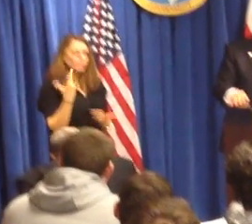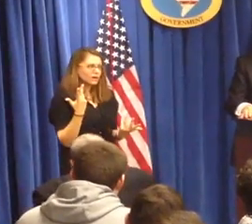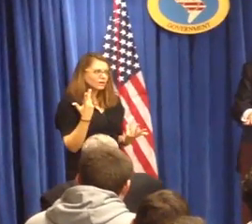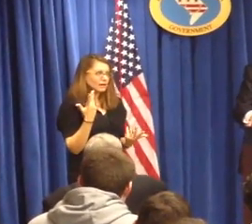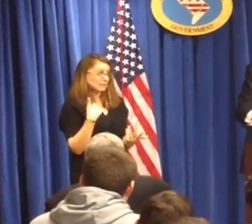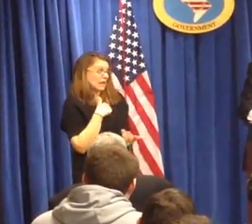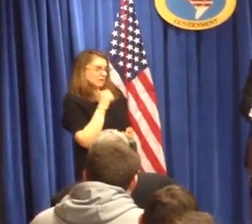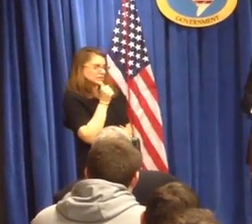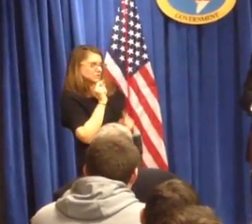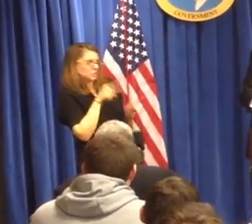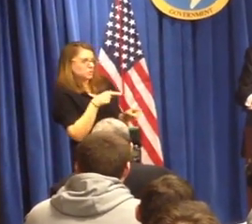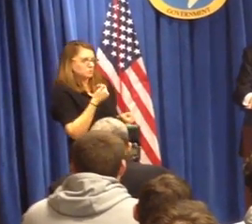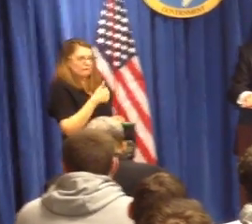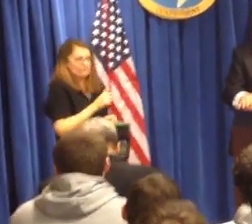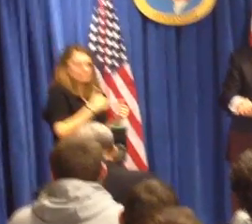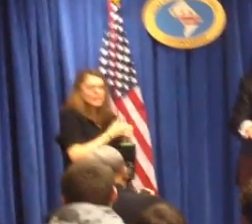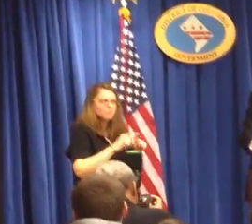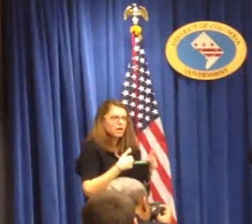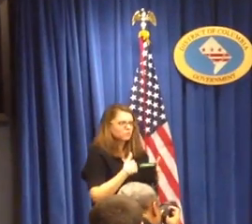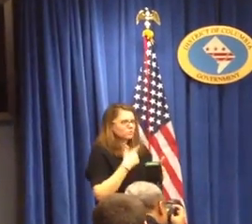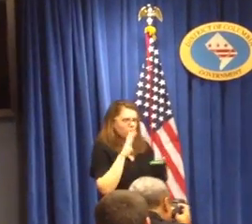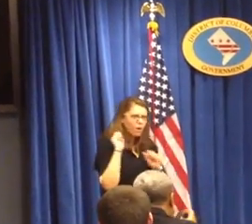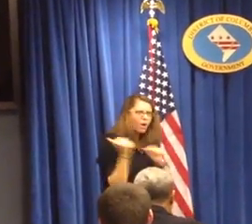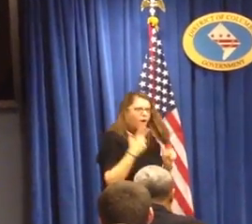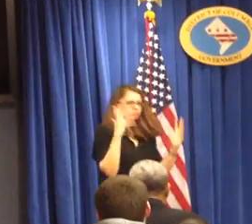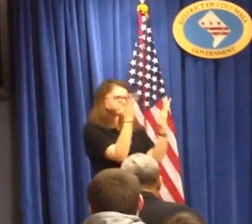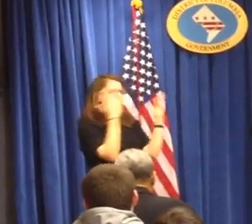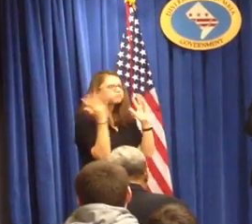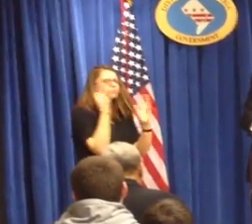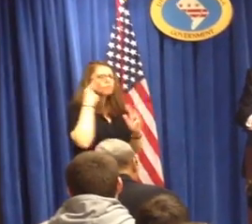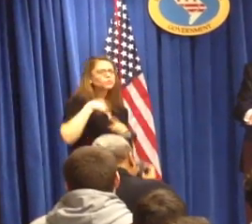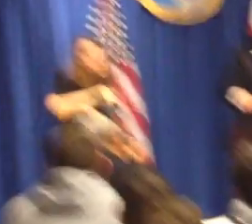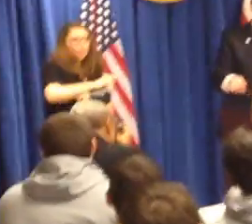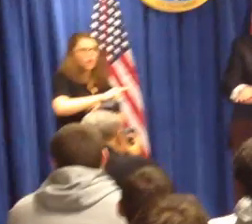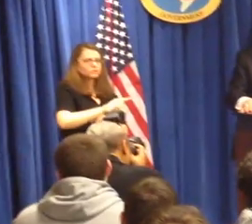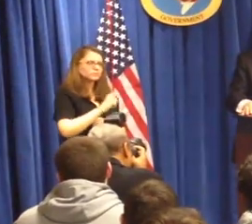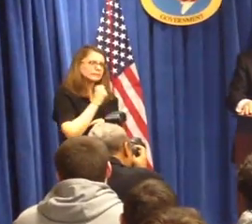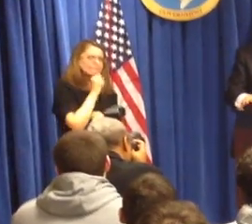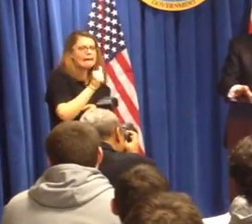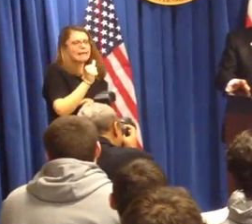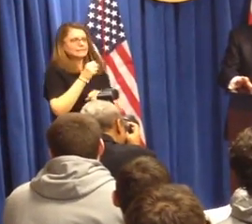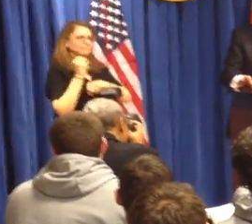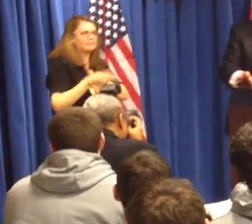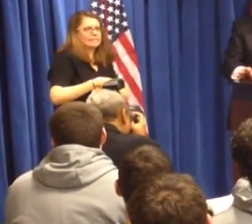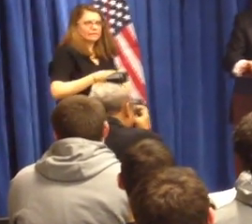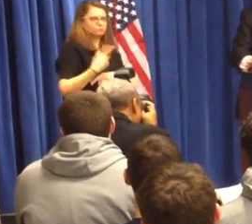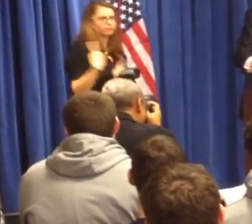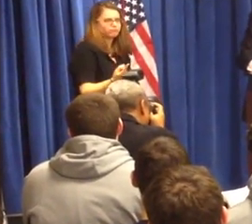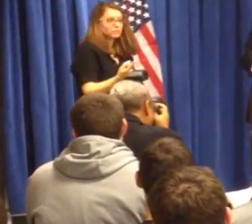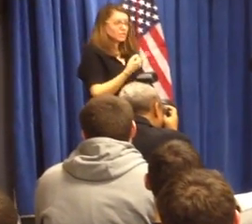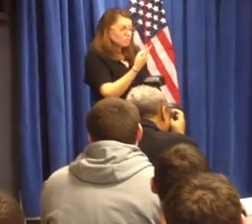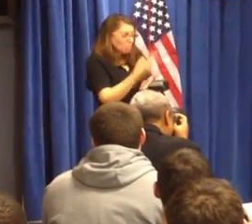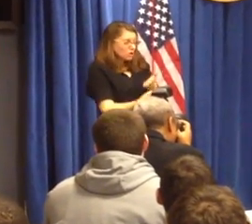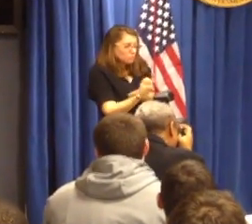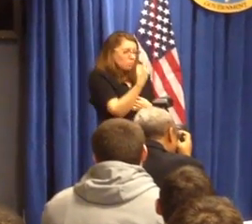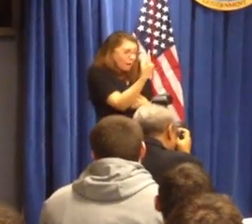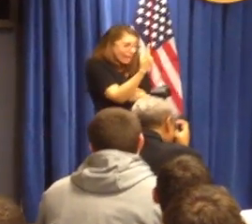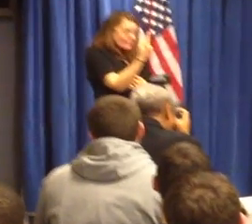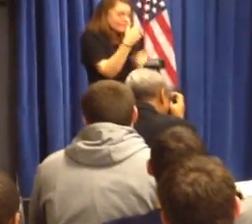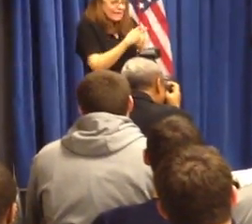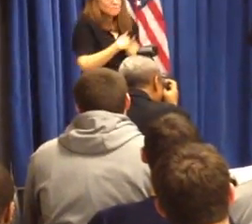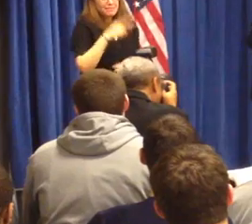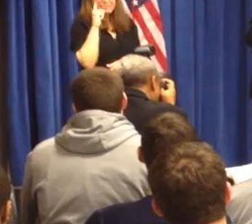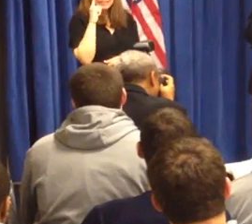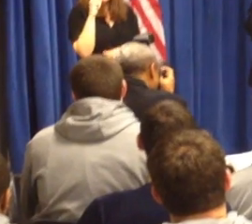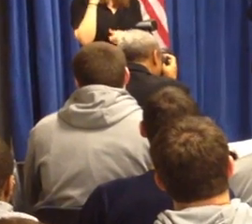wasn't at any of the games, we were all rooting for you guys to be able to go undefeated. And, having lost only one game, and I think you